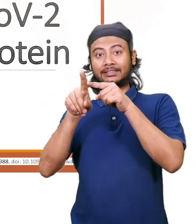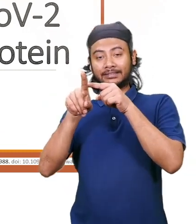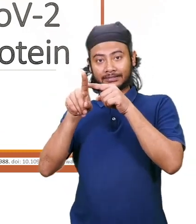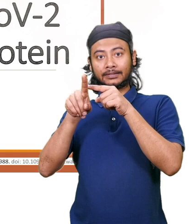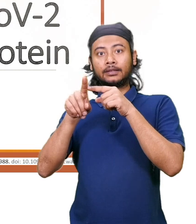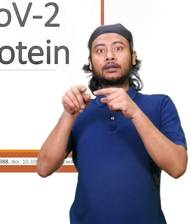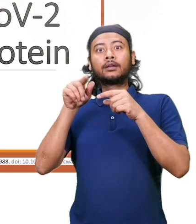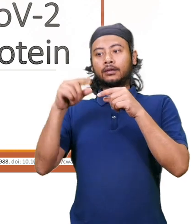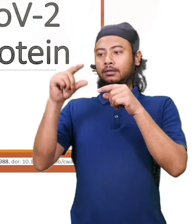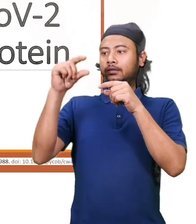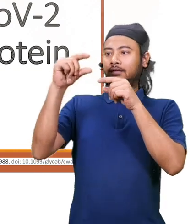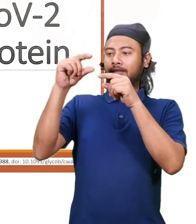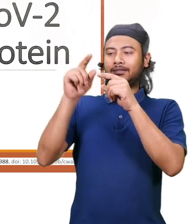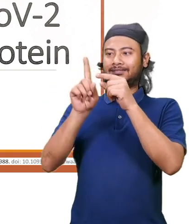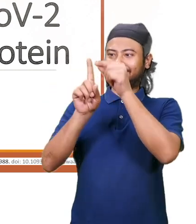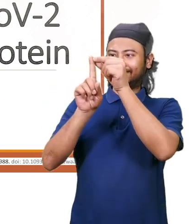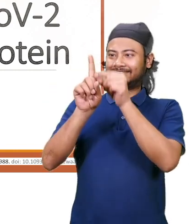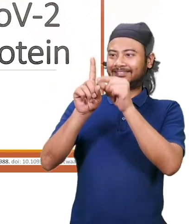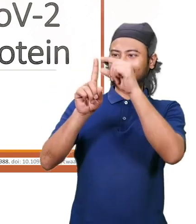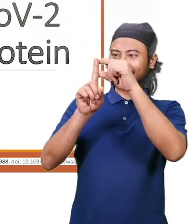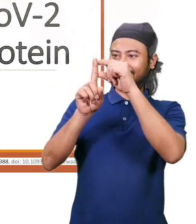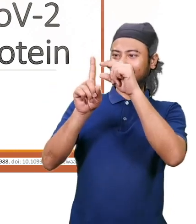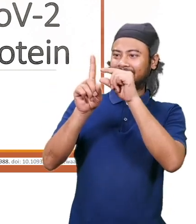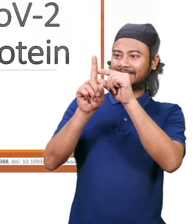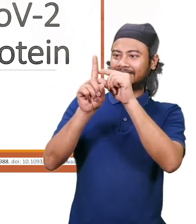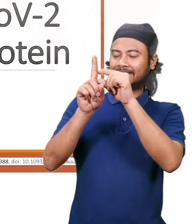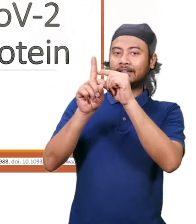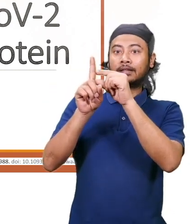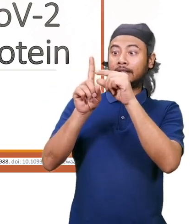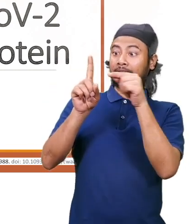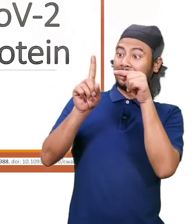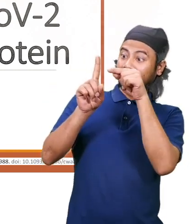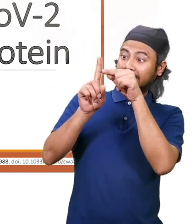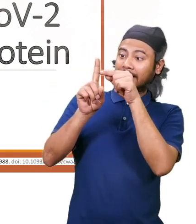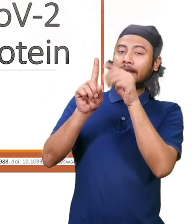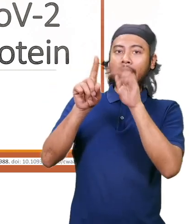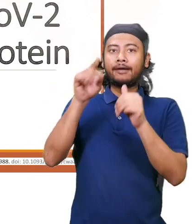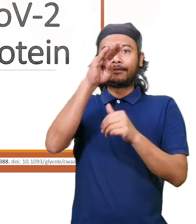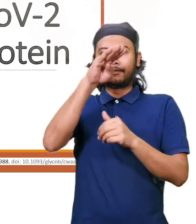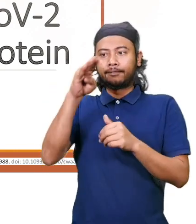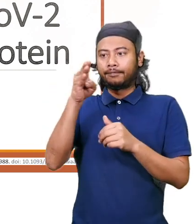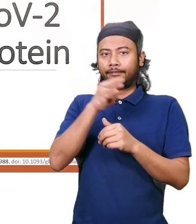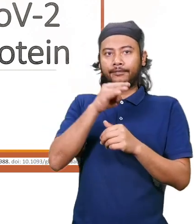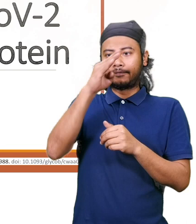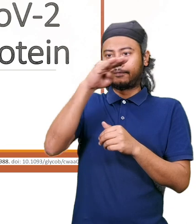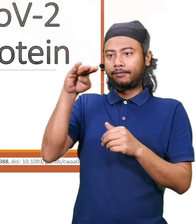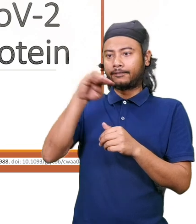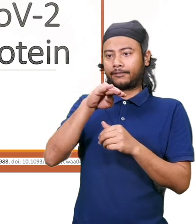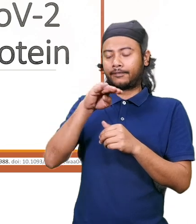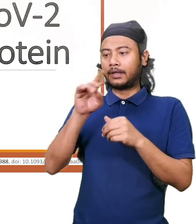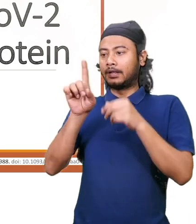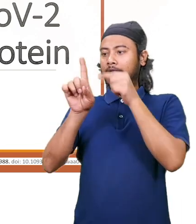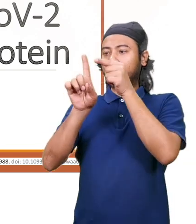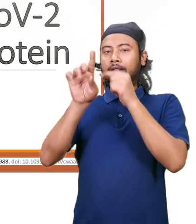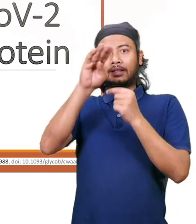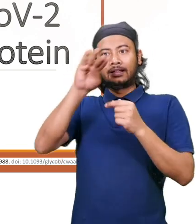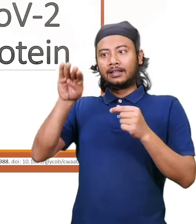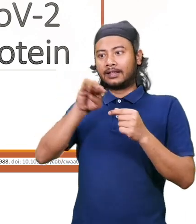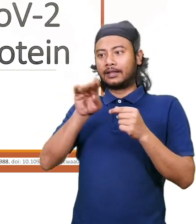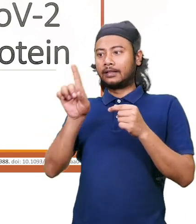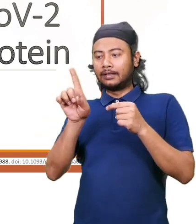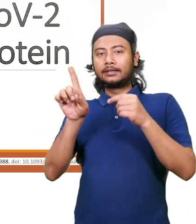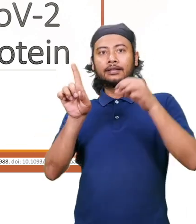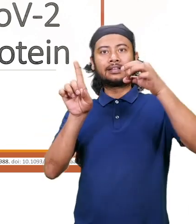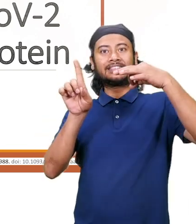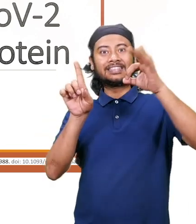with the host receptor, there is a cleavage site between subunit 1 and subunit 2. Those